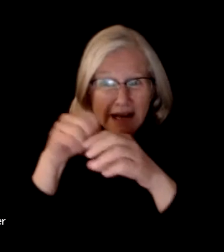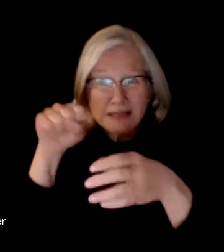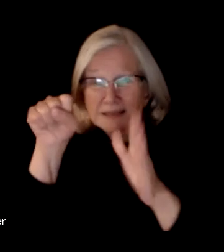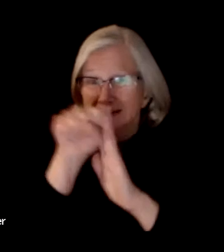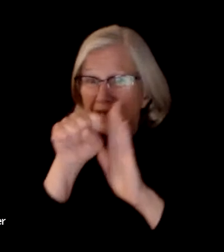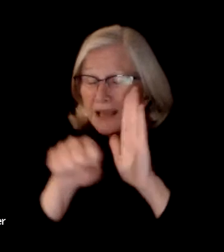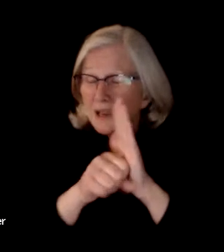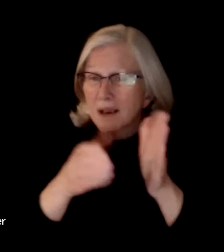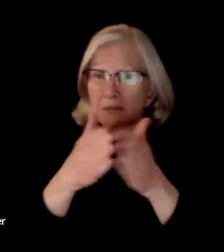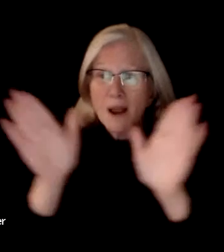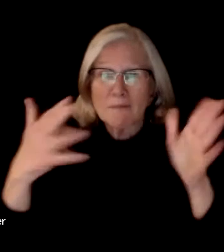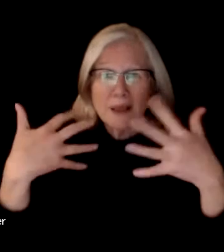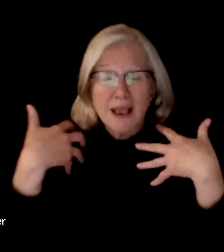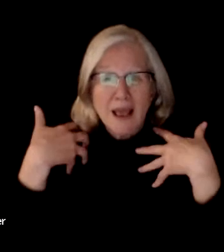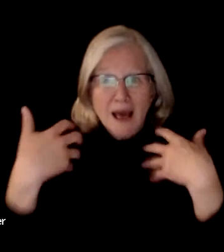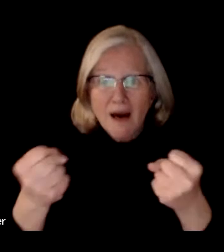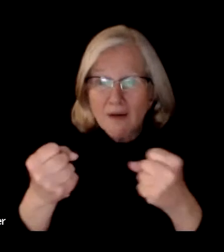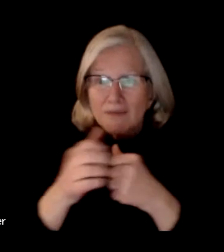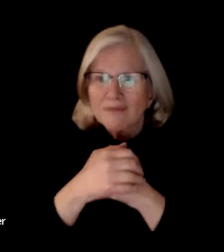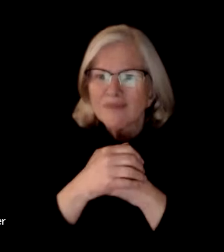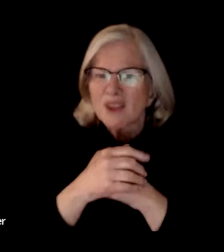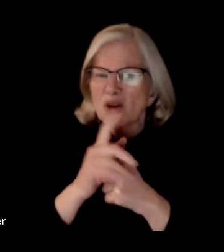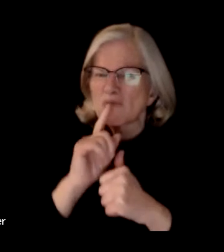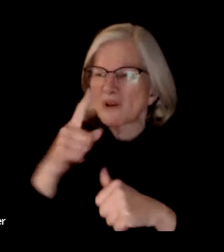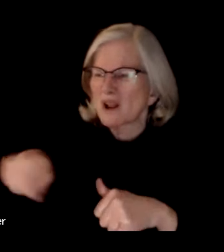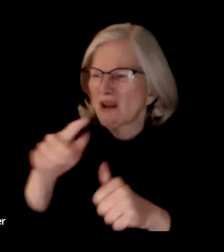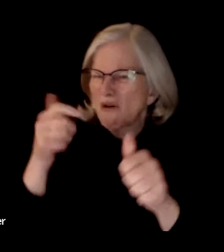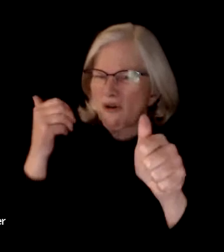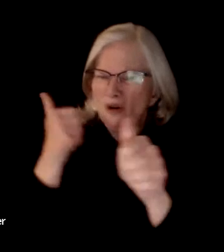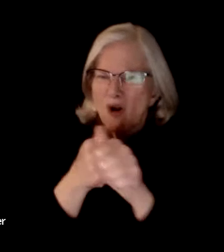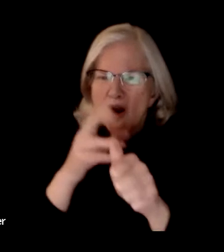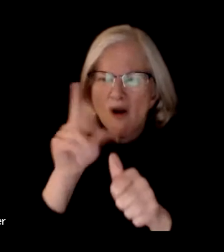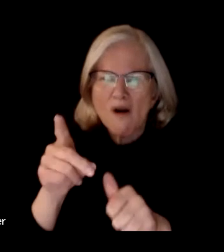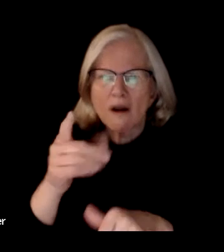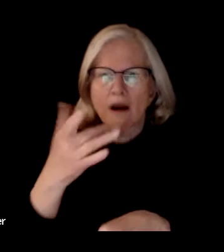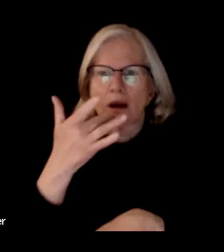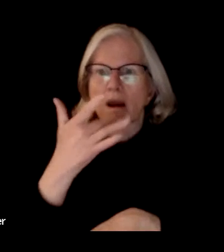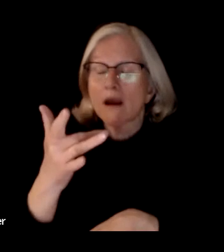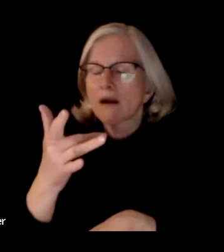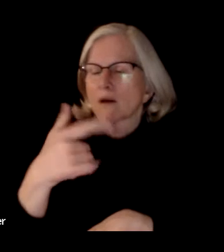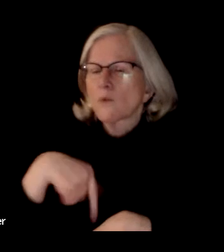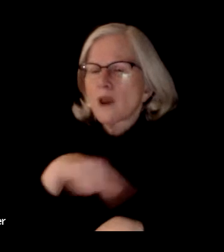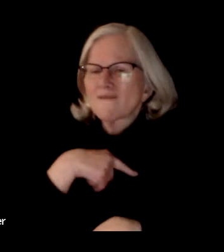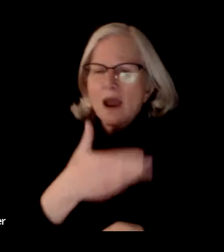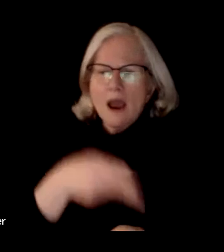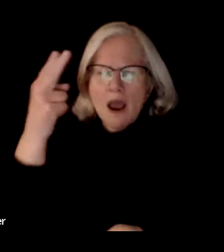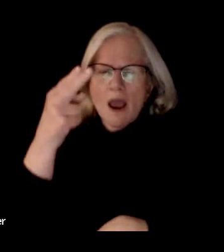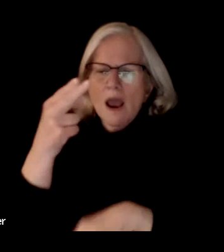top of their game, and we're really fortunate to have such high quality capacity here.